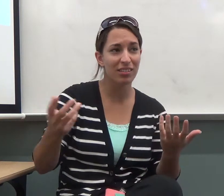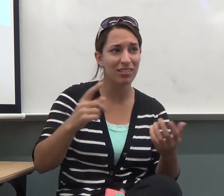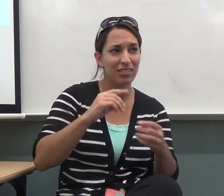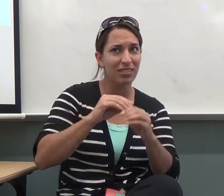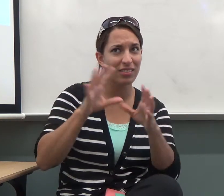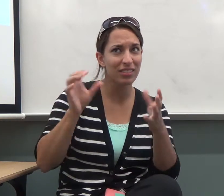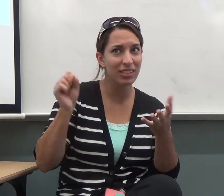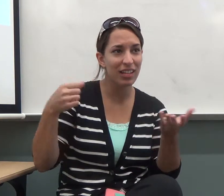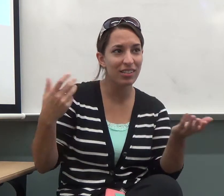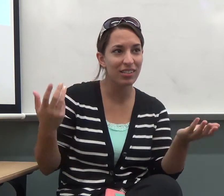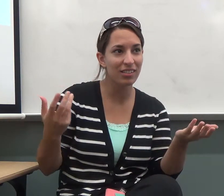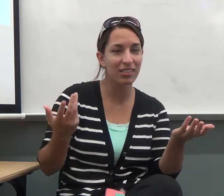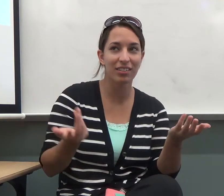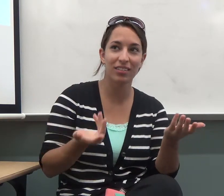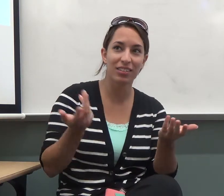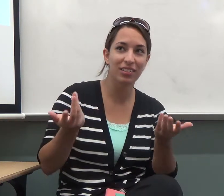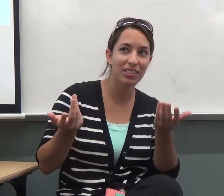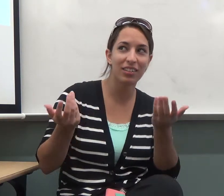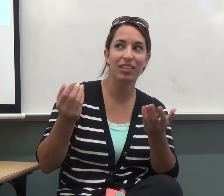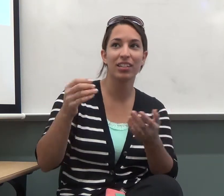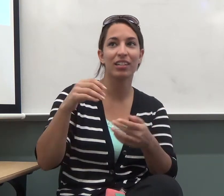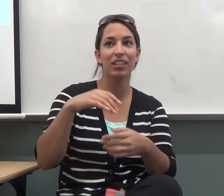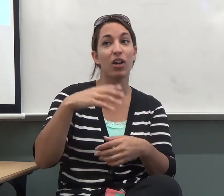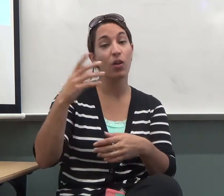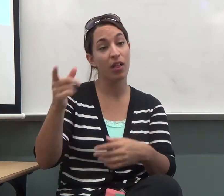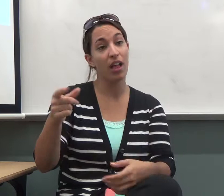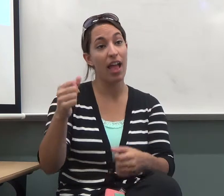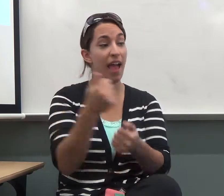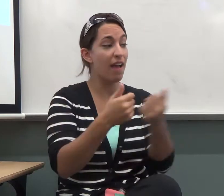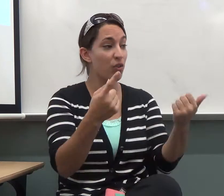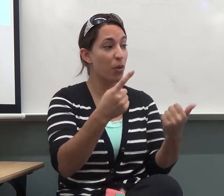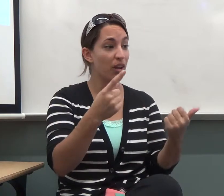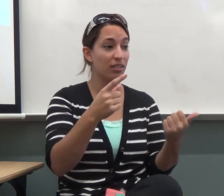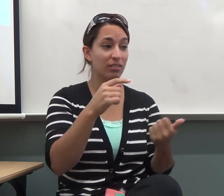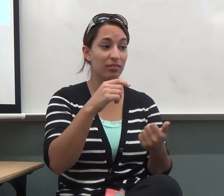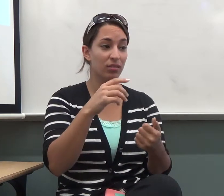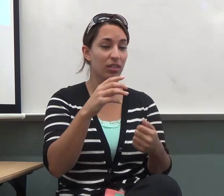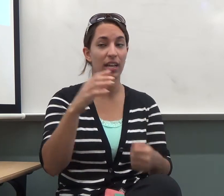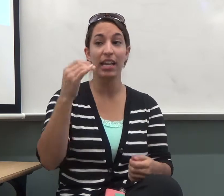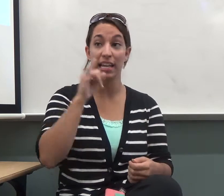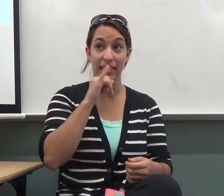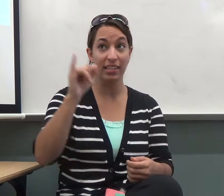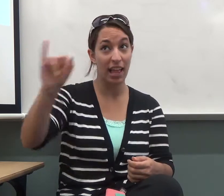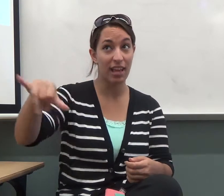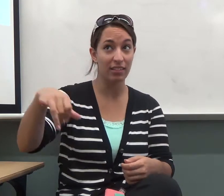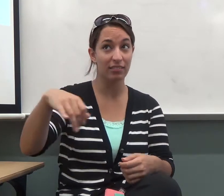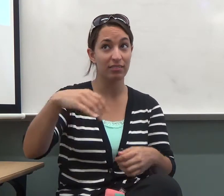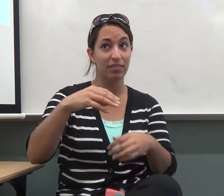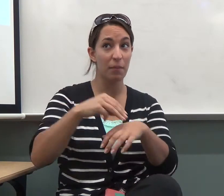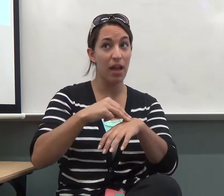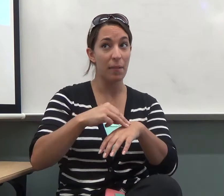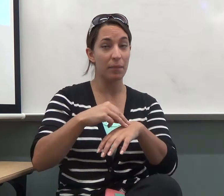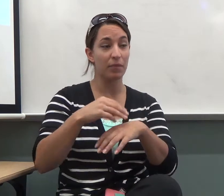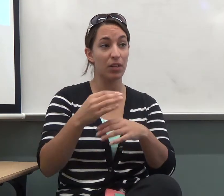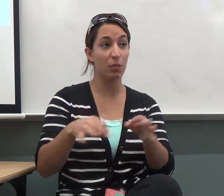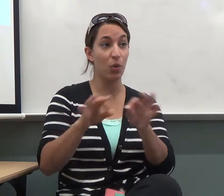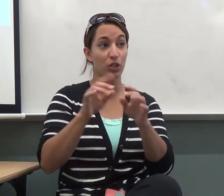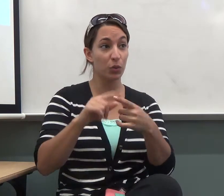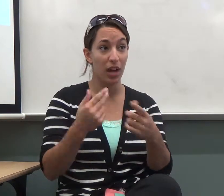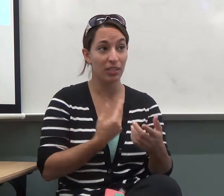importance to us? Well, everybody's going to assume that this map is important to us because it tells us where we are, right? So we don't ask the questions that everybody knows the